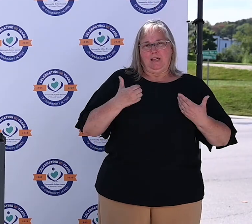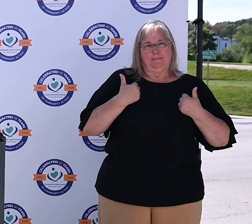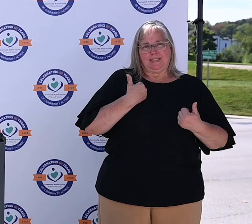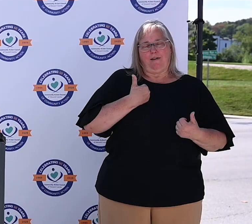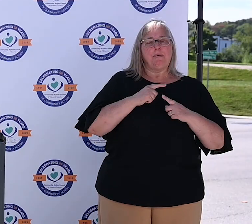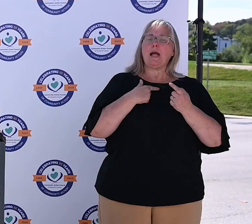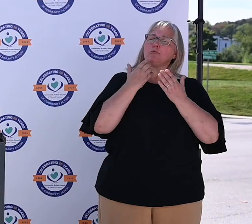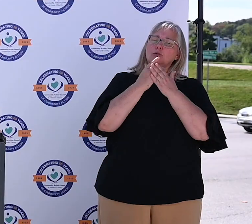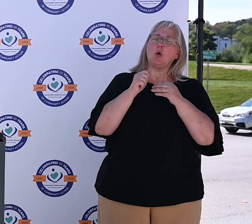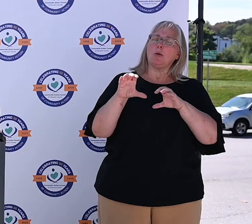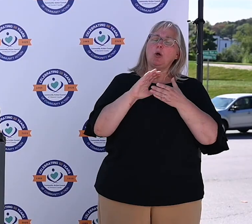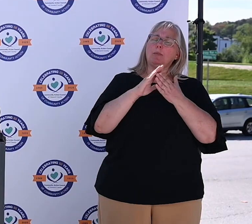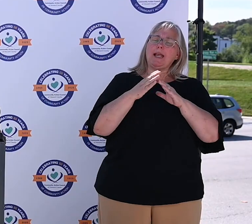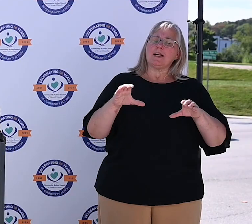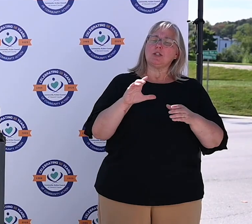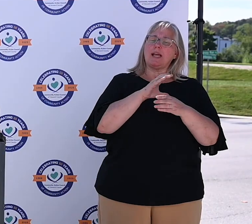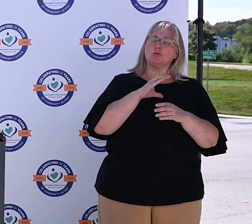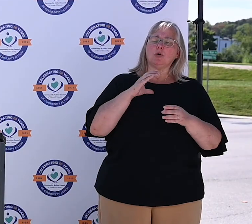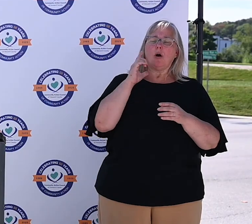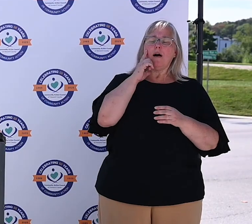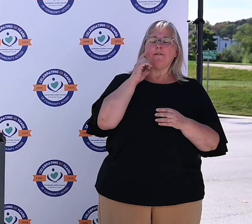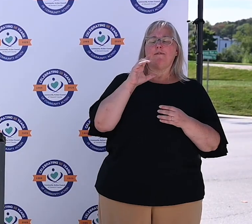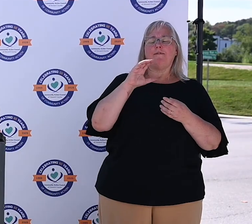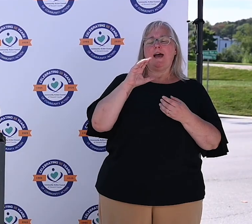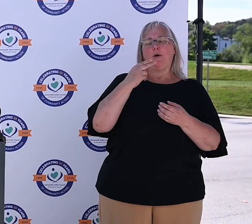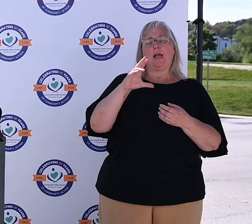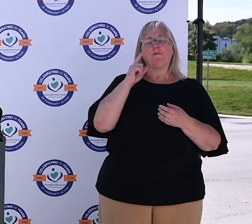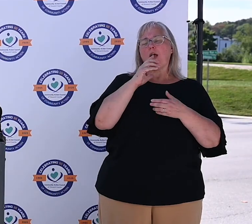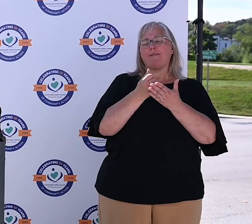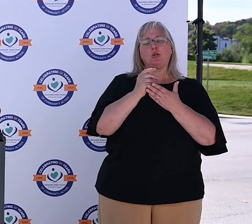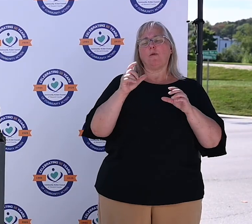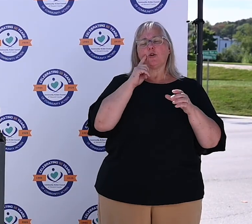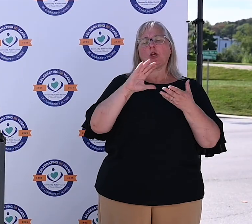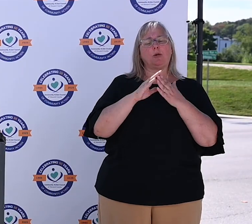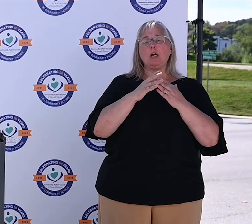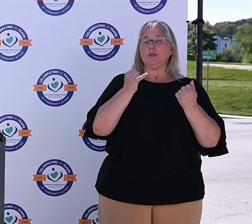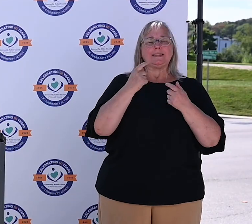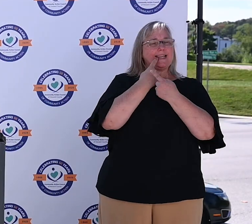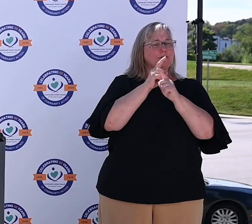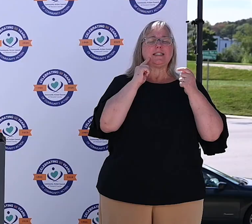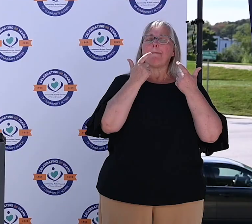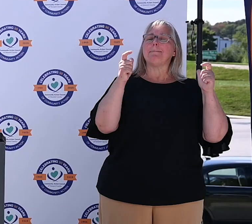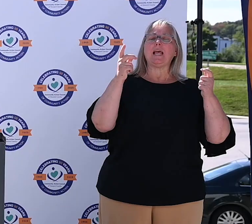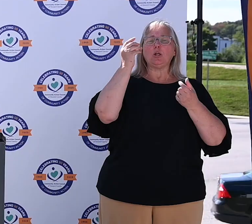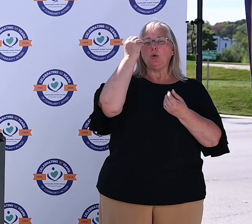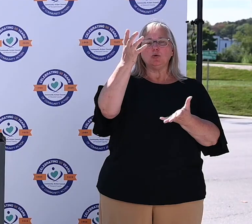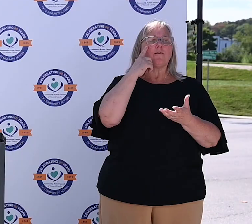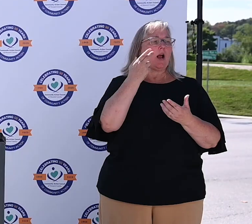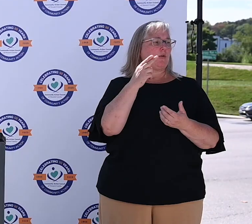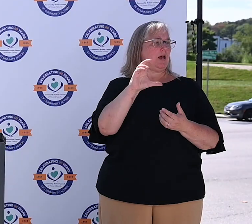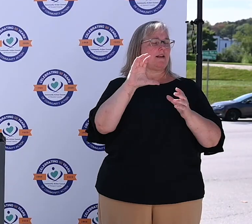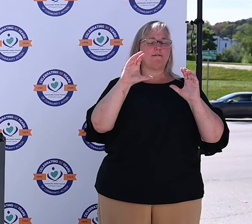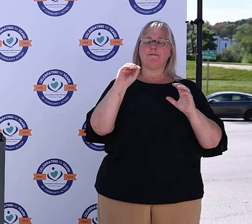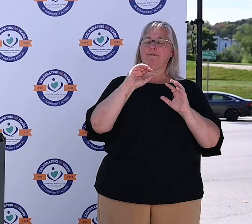to the Community Action Council of Howard County for all you do for our community. Today's announcement is big news for Howard County families.